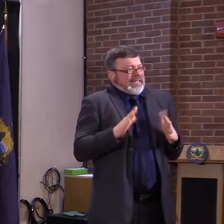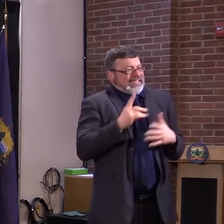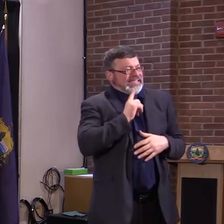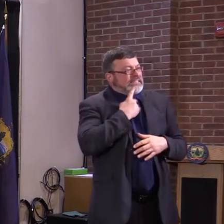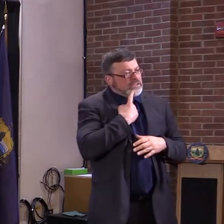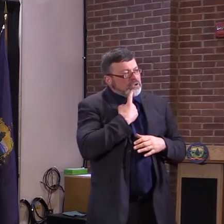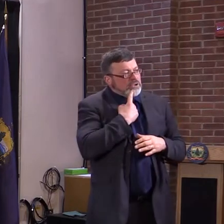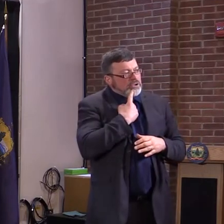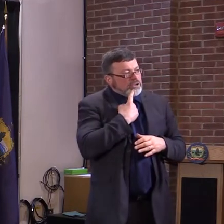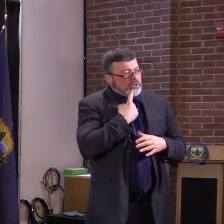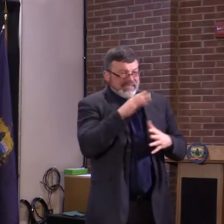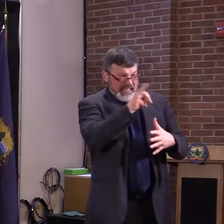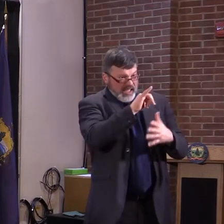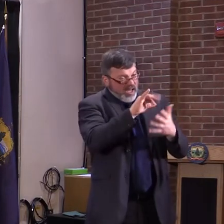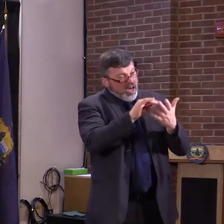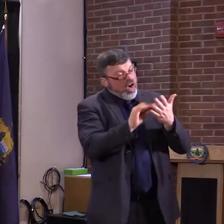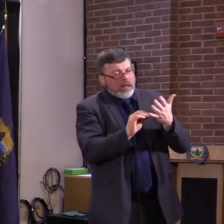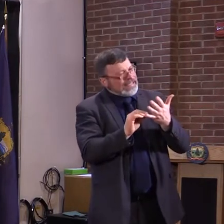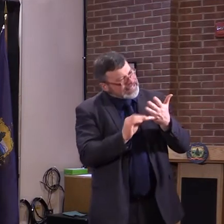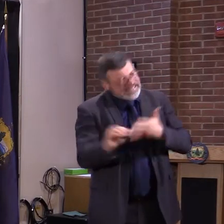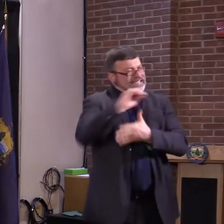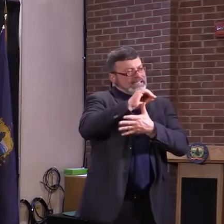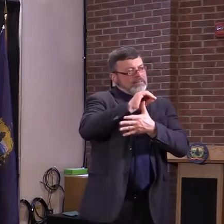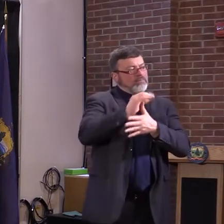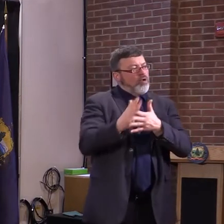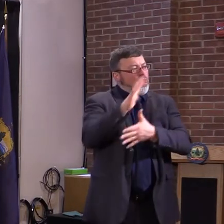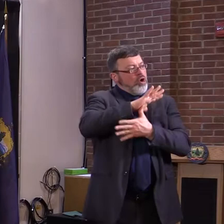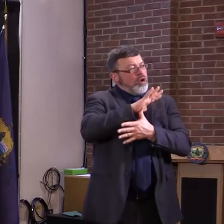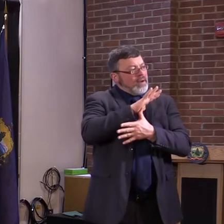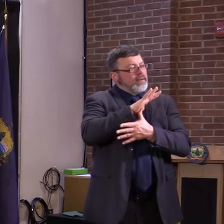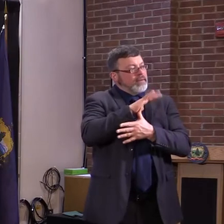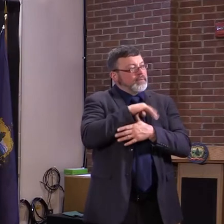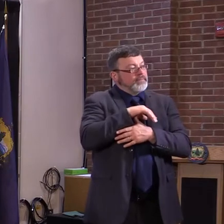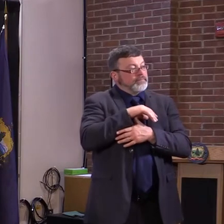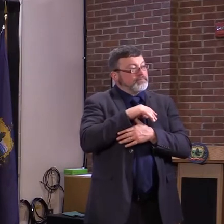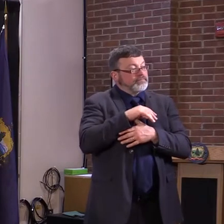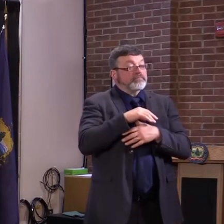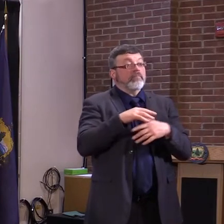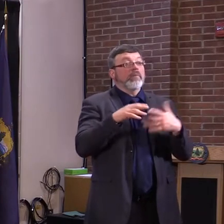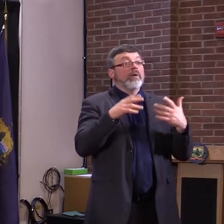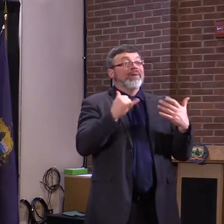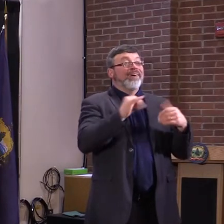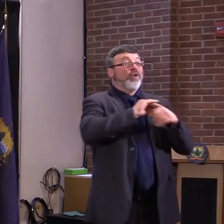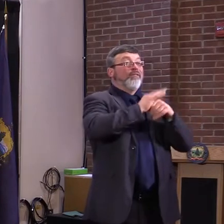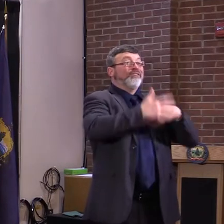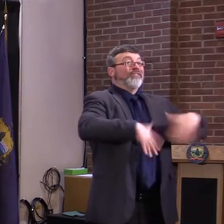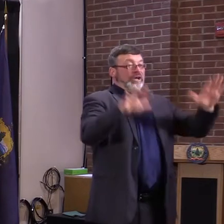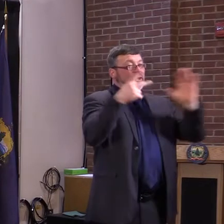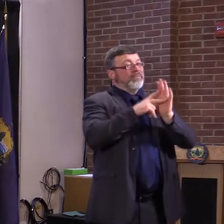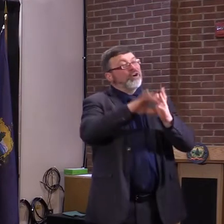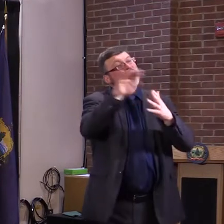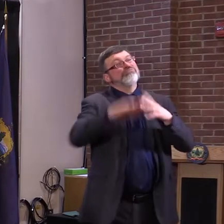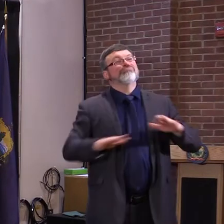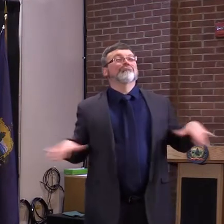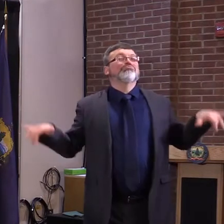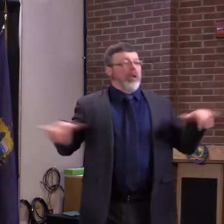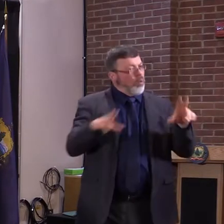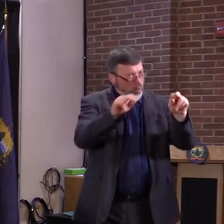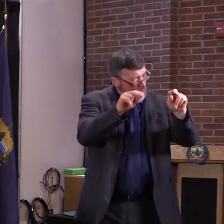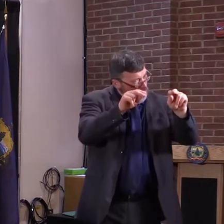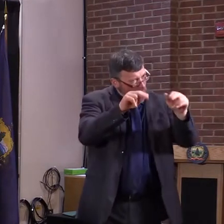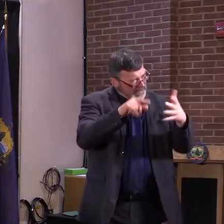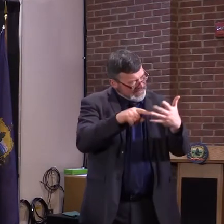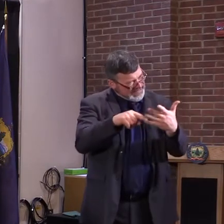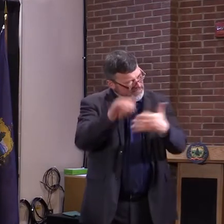and don't necessarily turn off right away. Many of them relate to personal lifestyle behaviors, which we